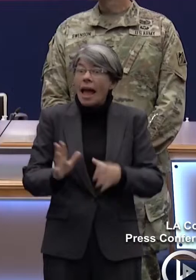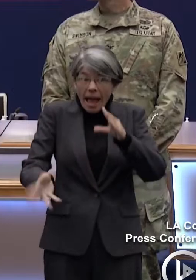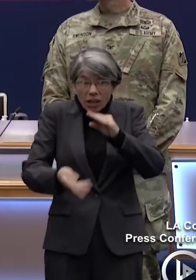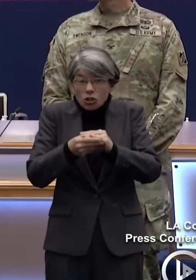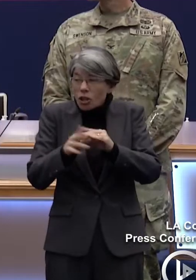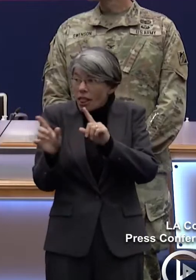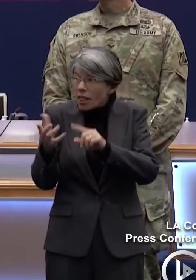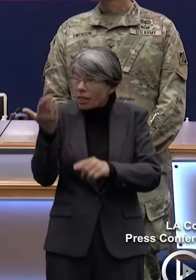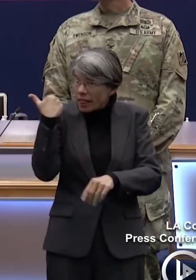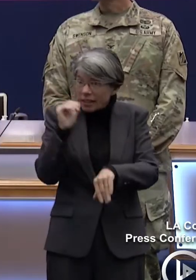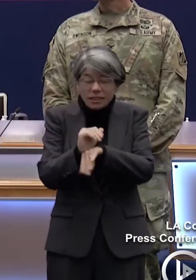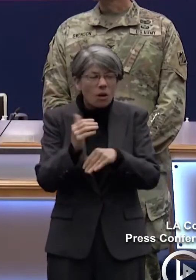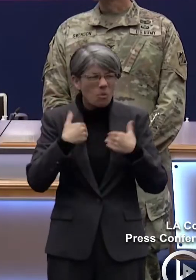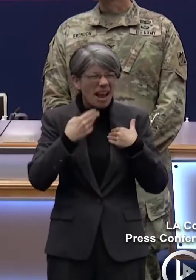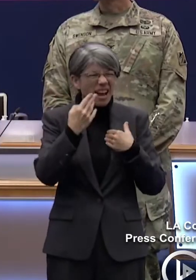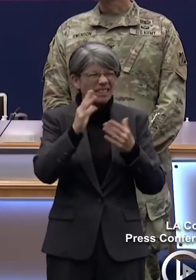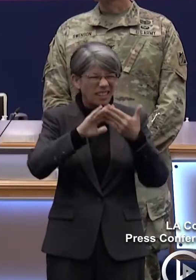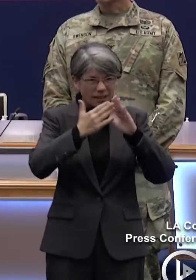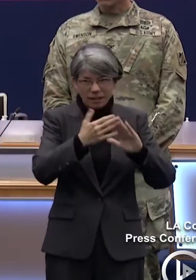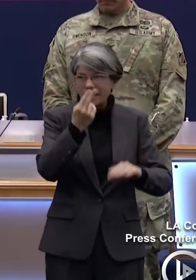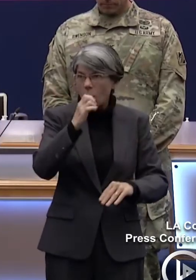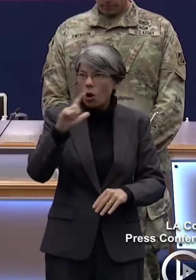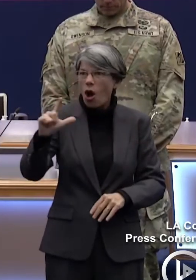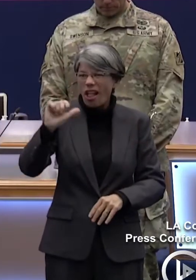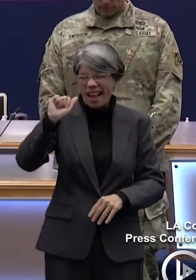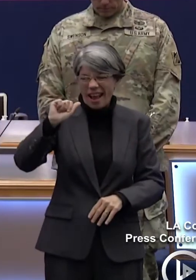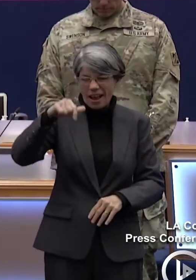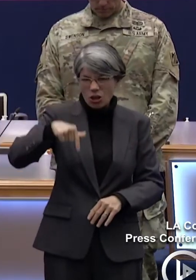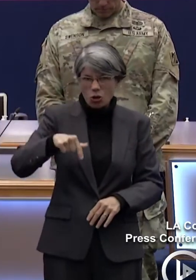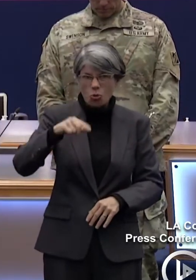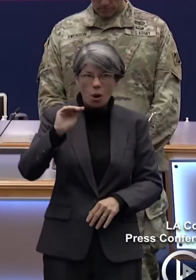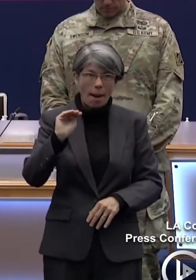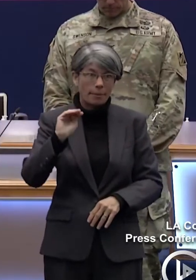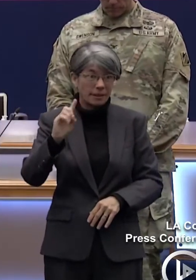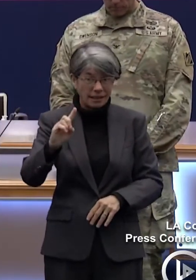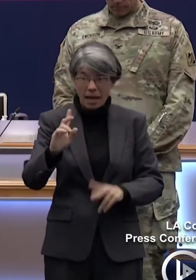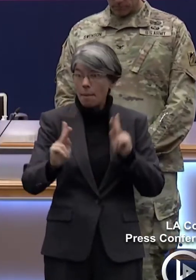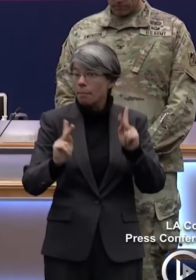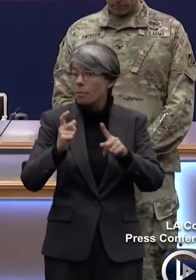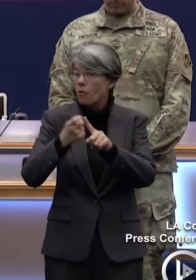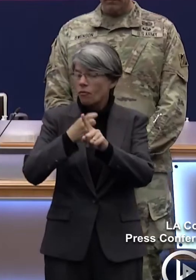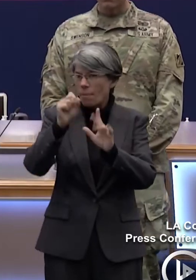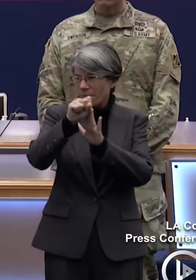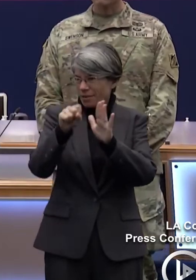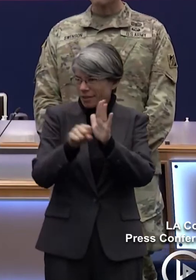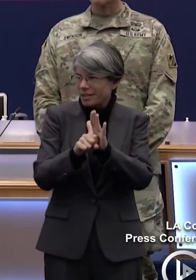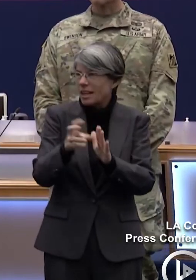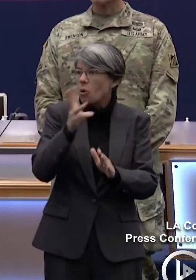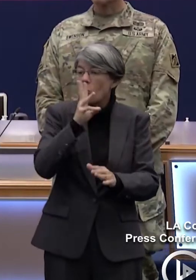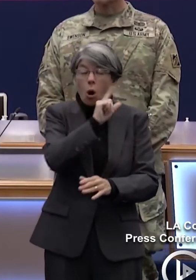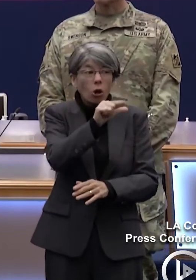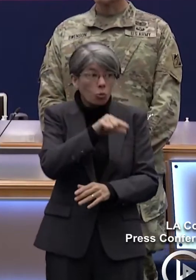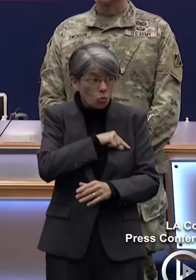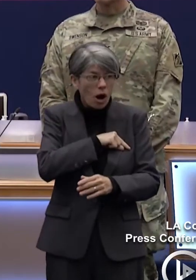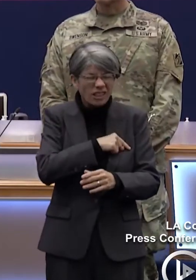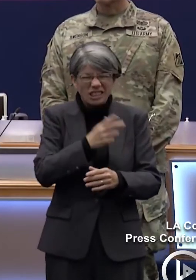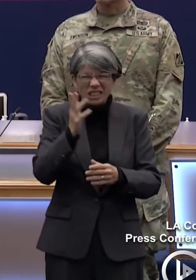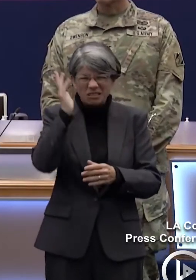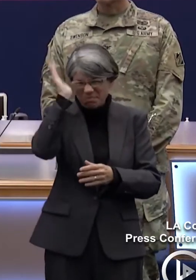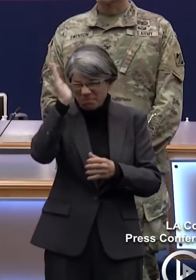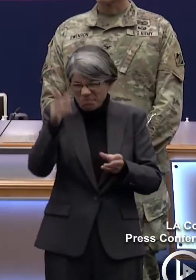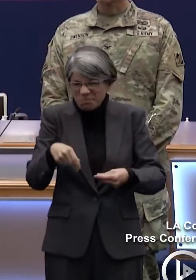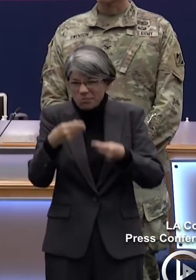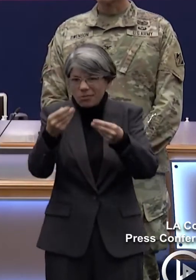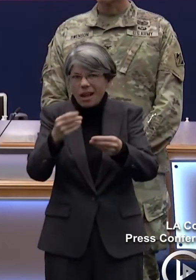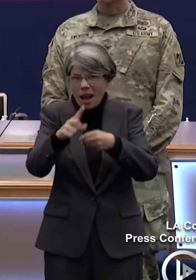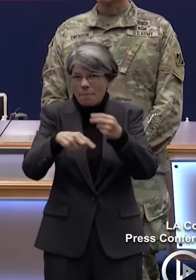we held a town hall where AQMD representatives and people from the State Water Quality Board presented their initial